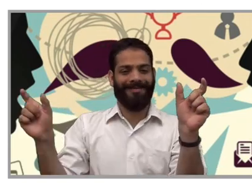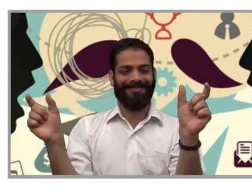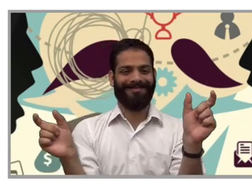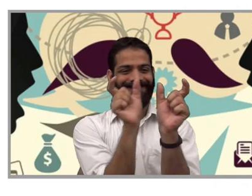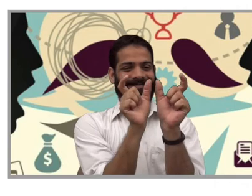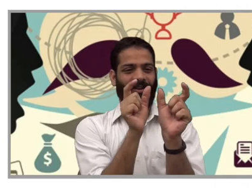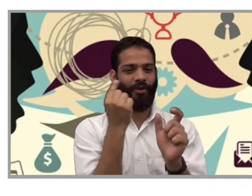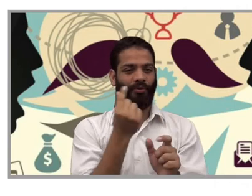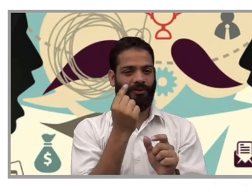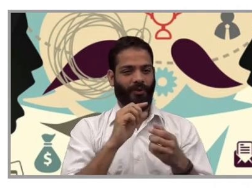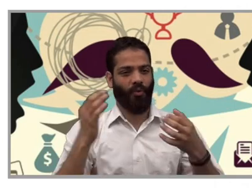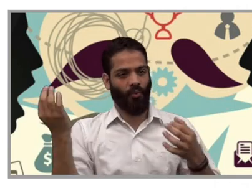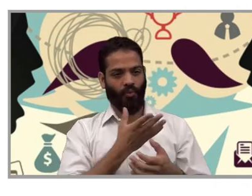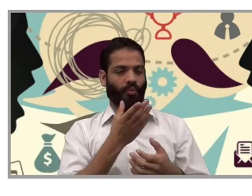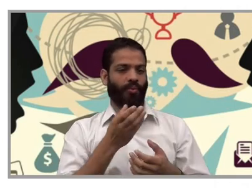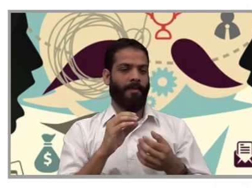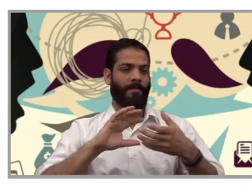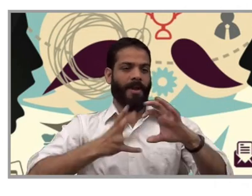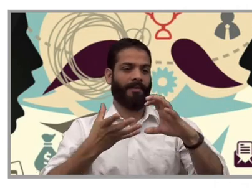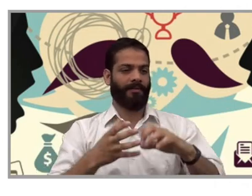any lexical item in the lexicon.